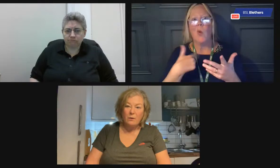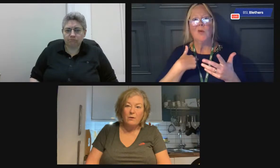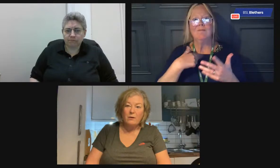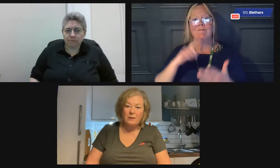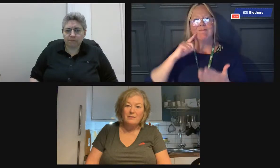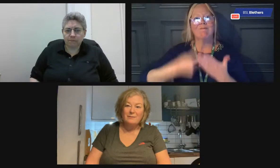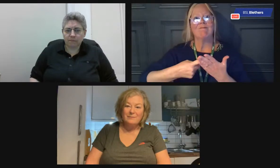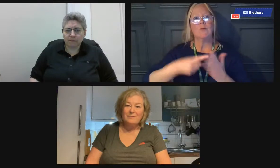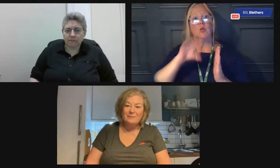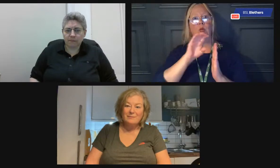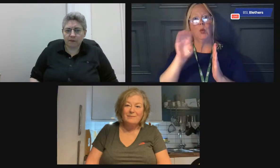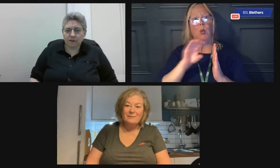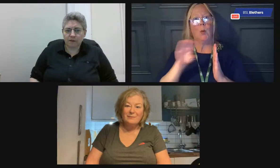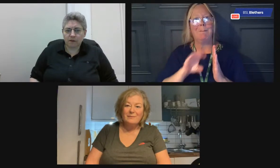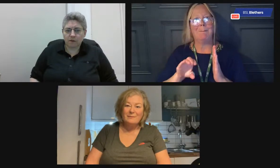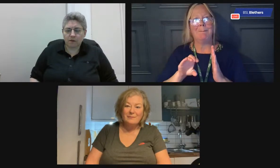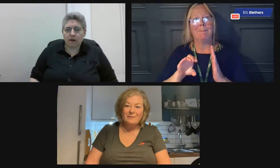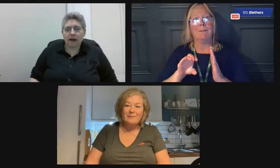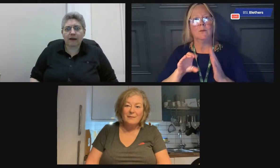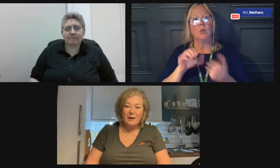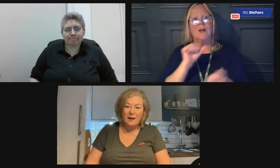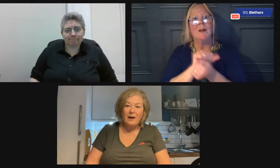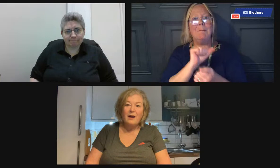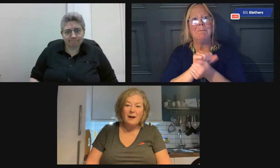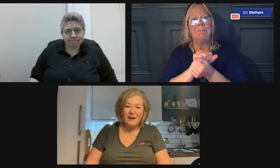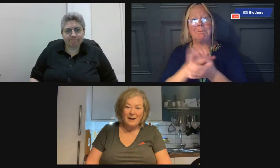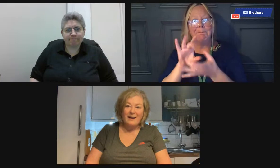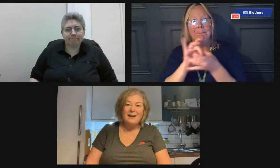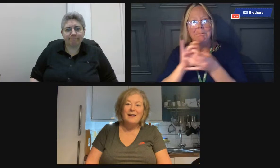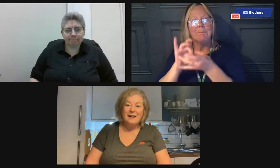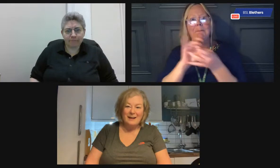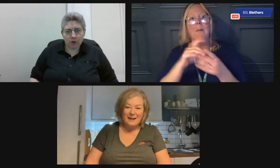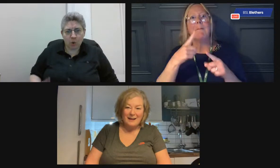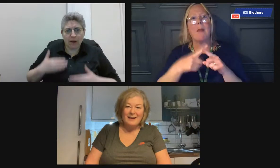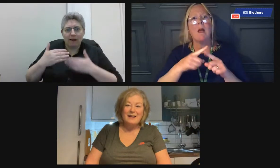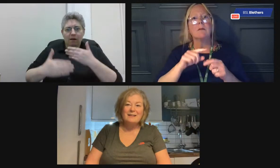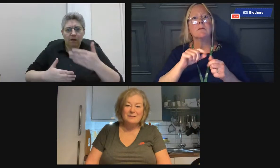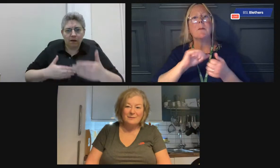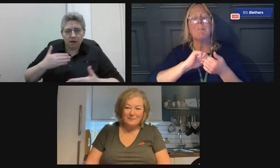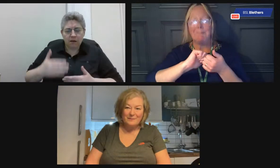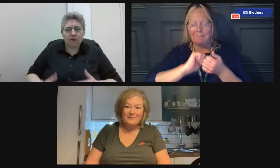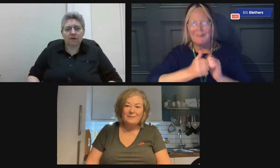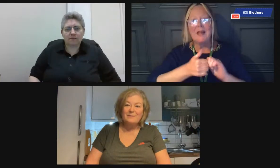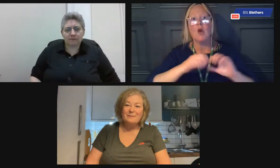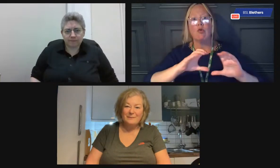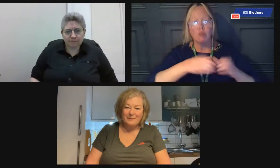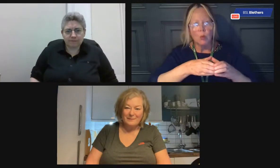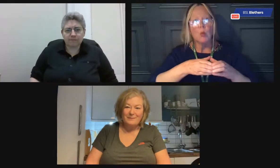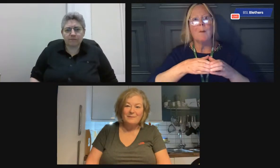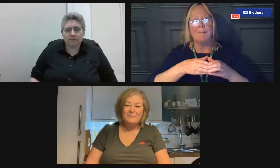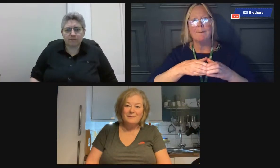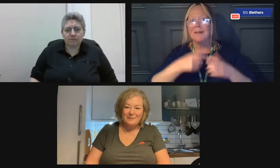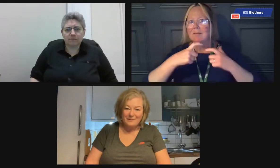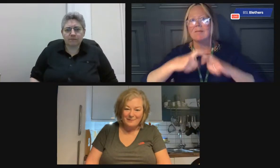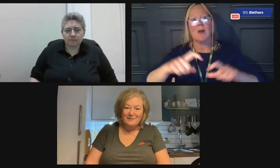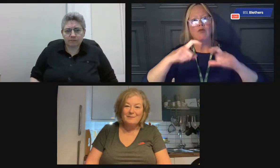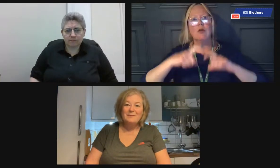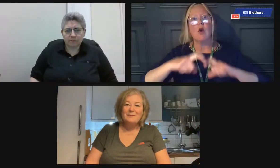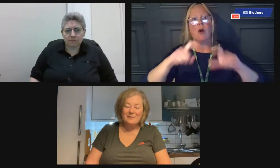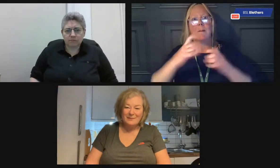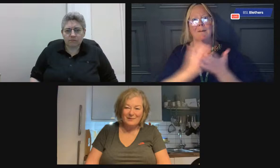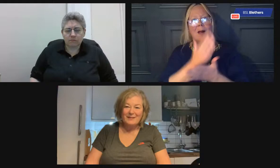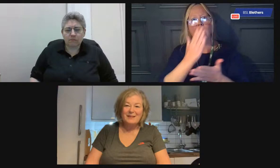everything about our service. We weren't sure what we could do. We decided to change everything onto Zoom so that we could keep in touch Yep.